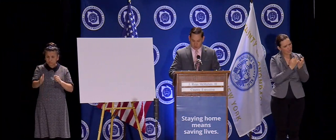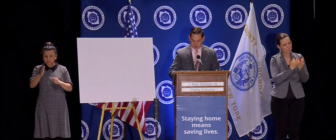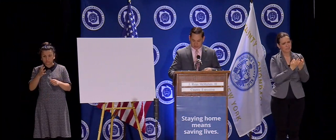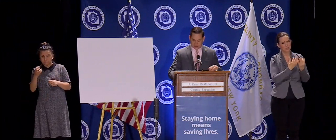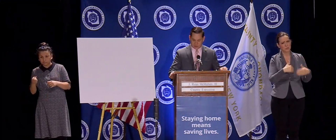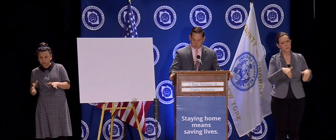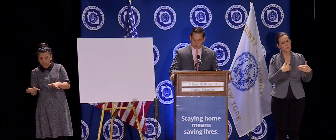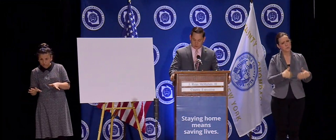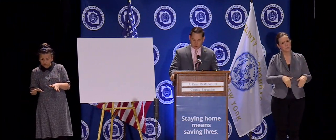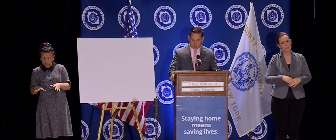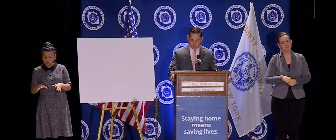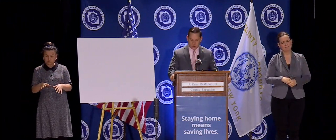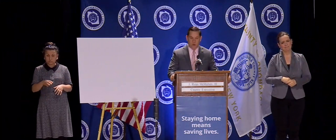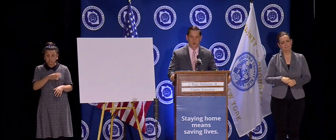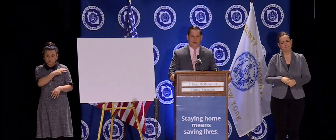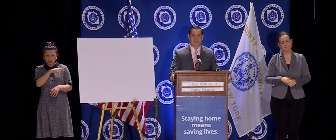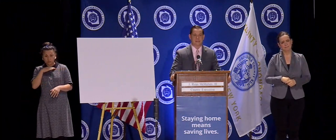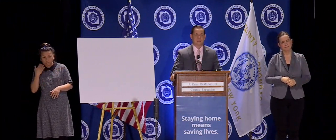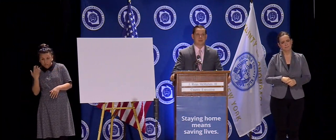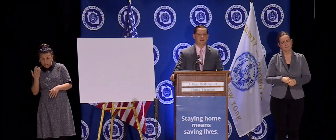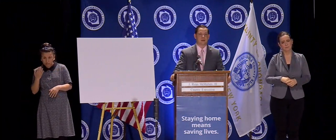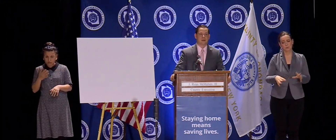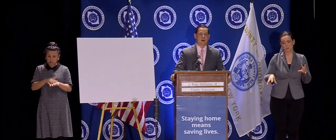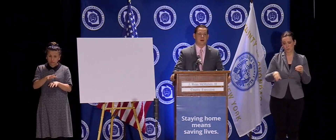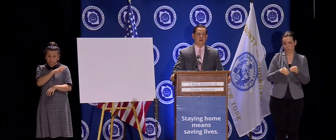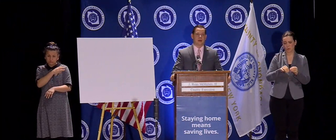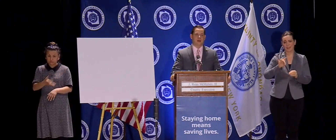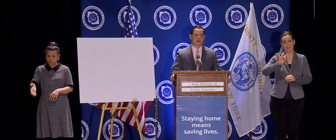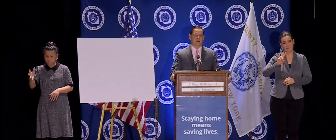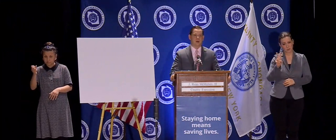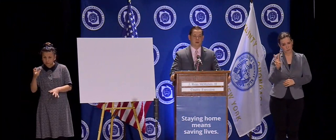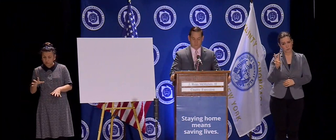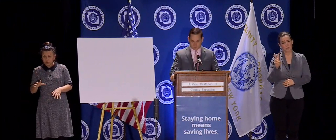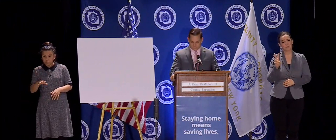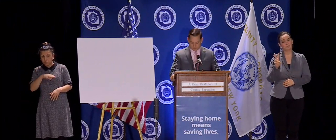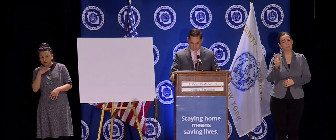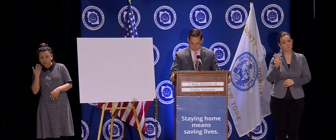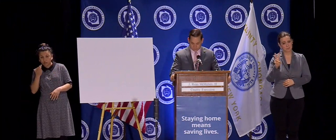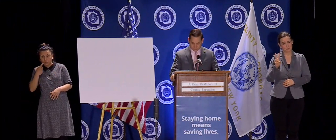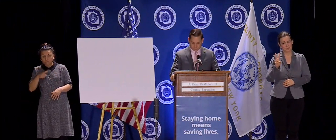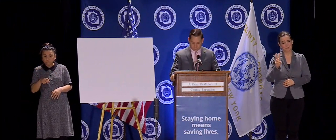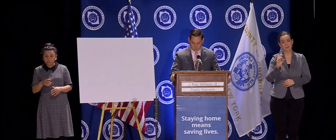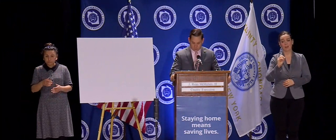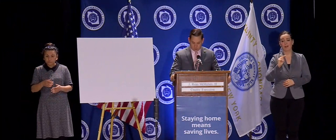We've now lost 82 individuals to COVID-19 in Onondaga County.